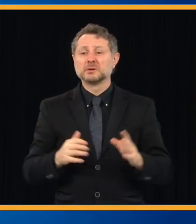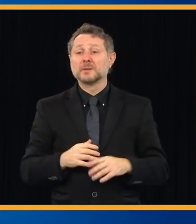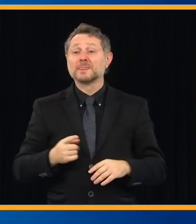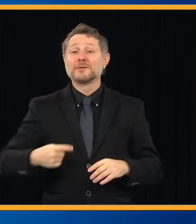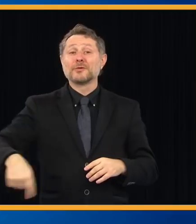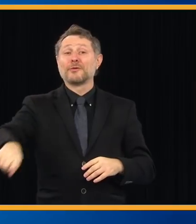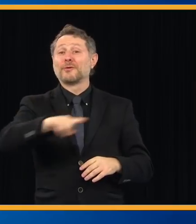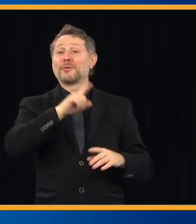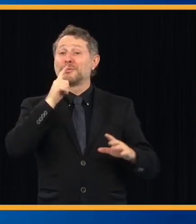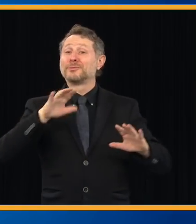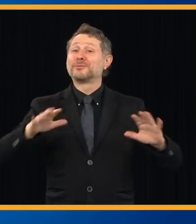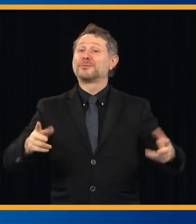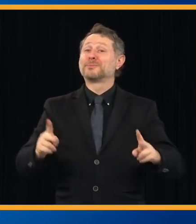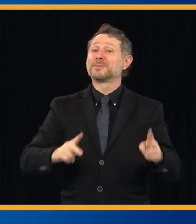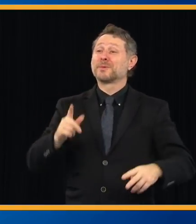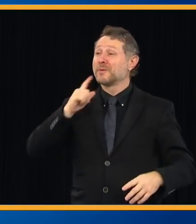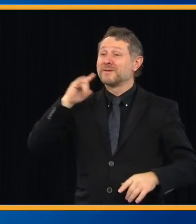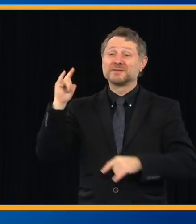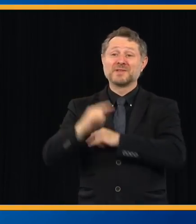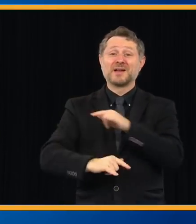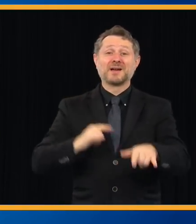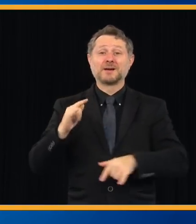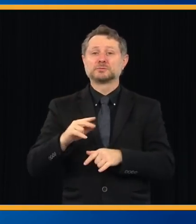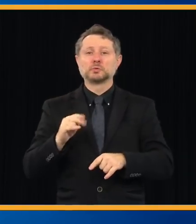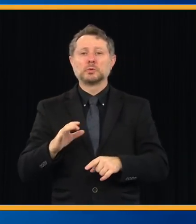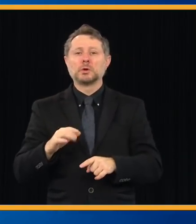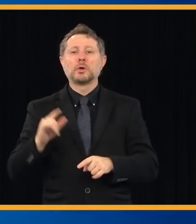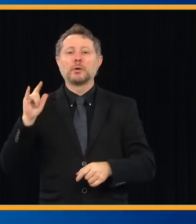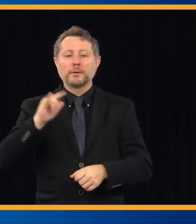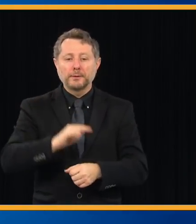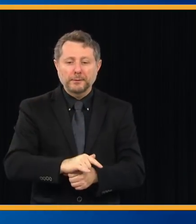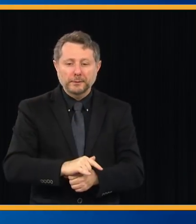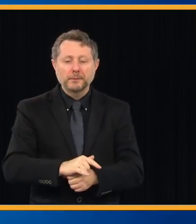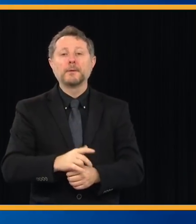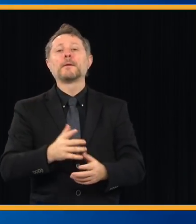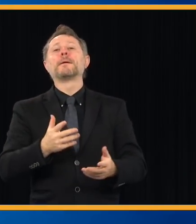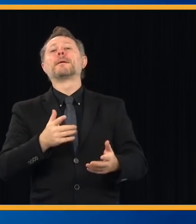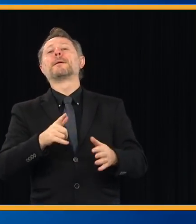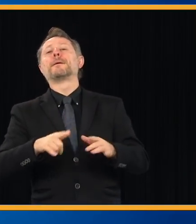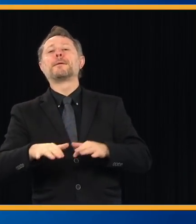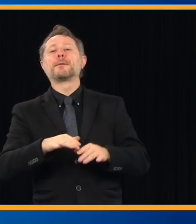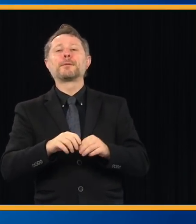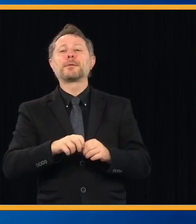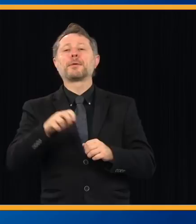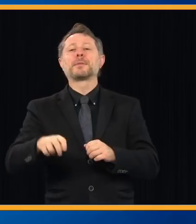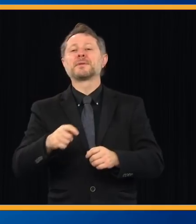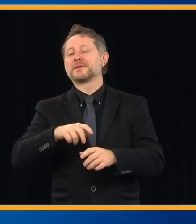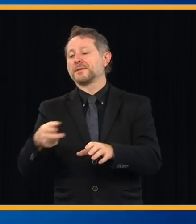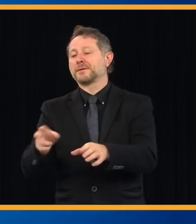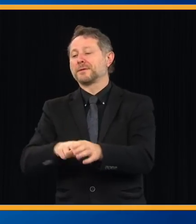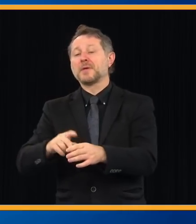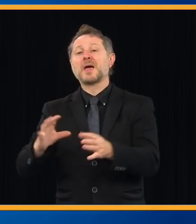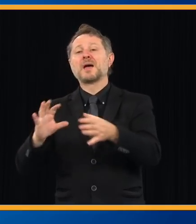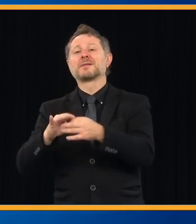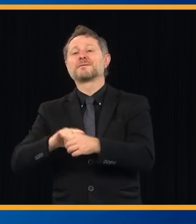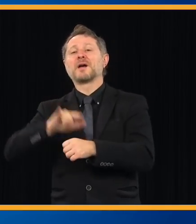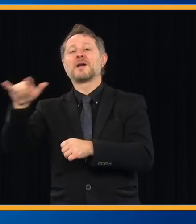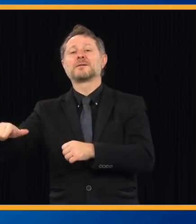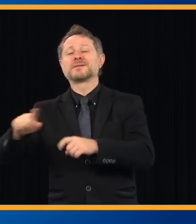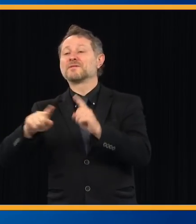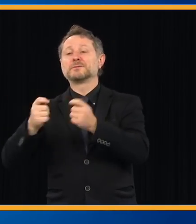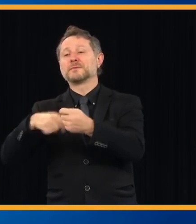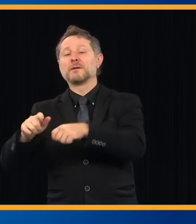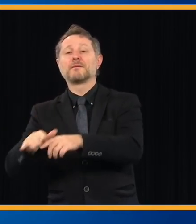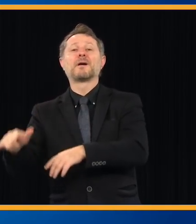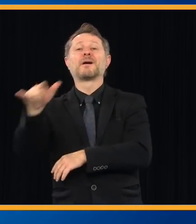didn't stay in New York. They just landed at JFK, connected to another flight, and flew to a city in the